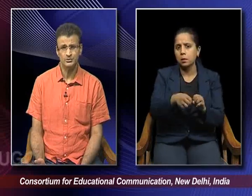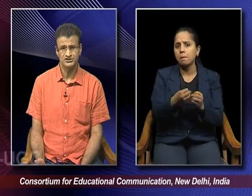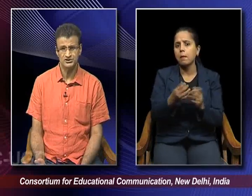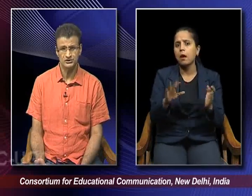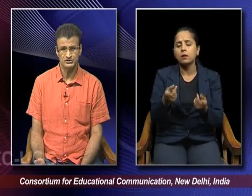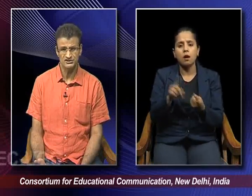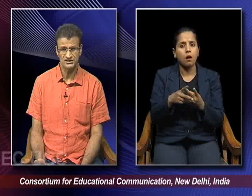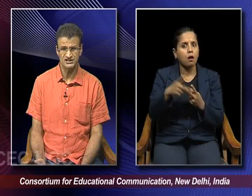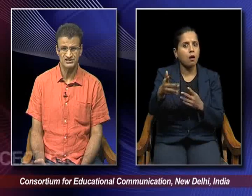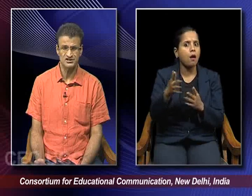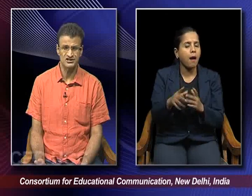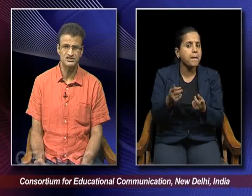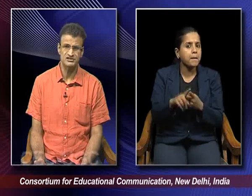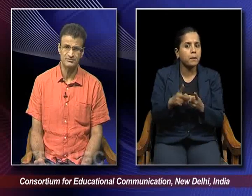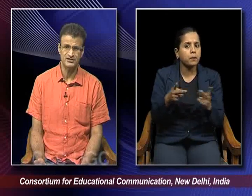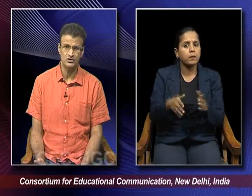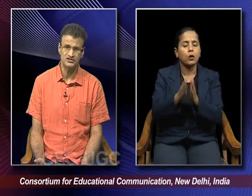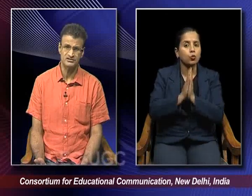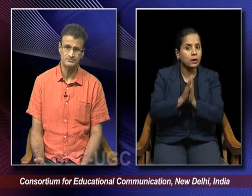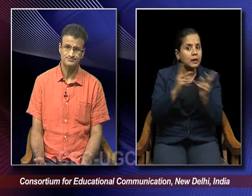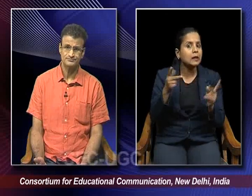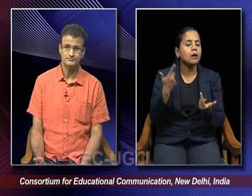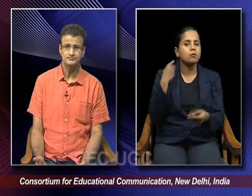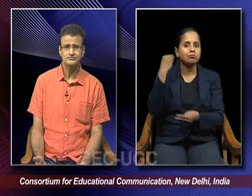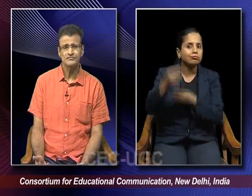noble institutions such as religion and patriotism.